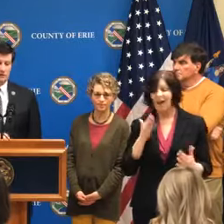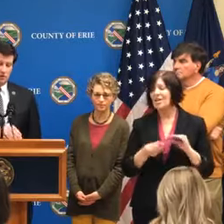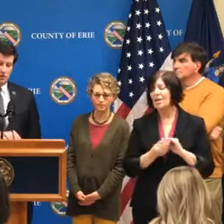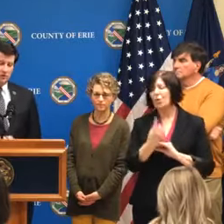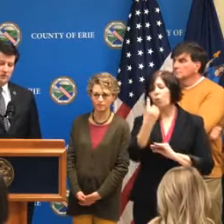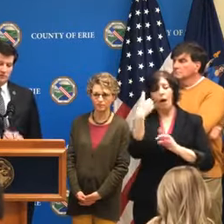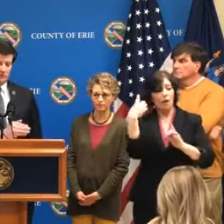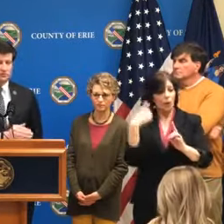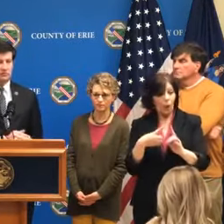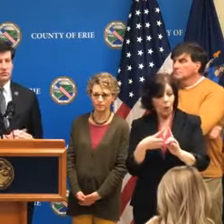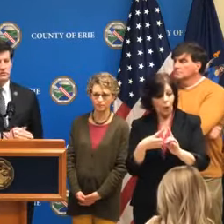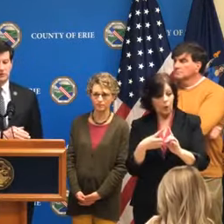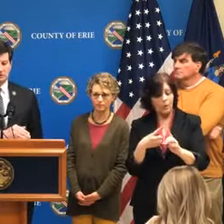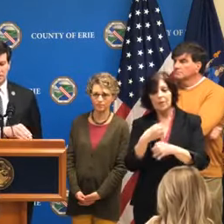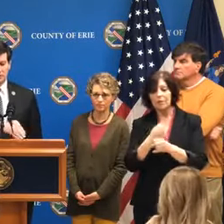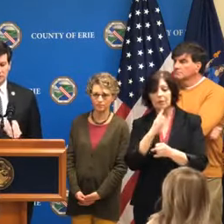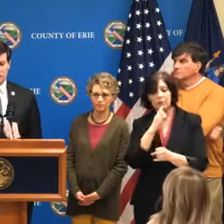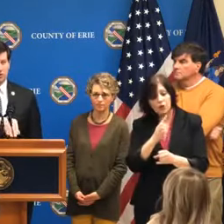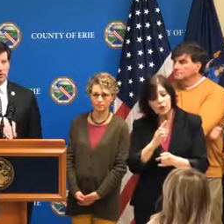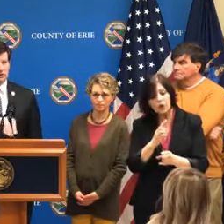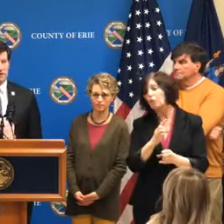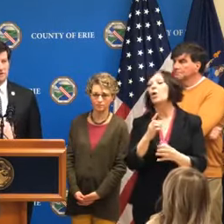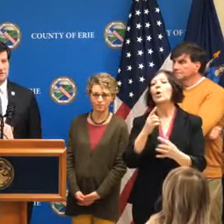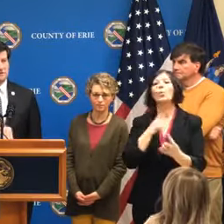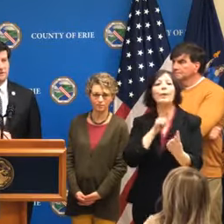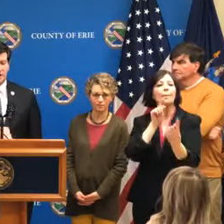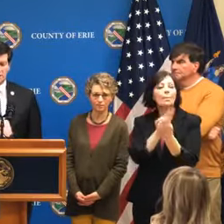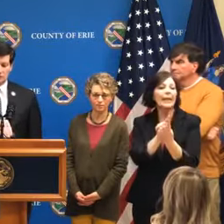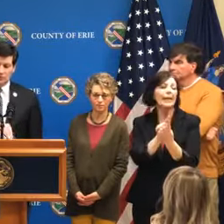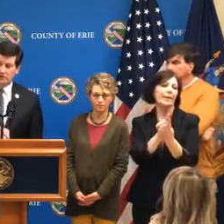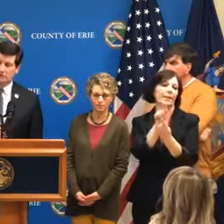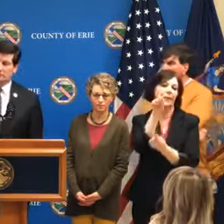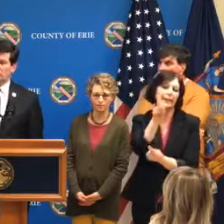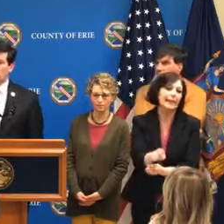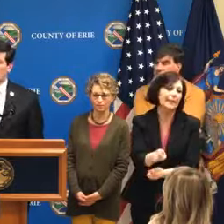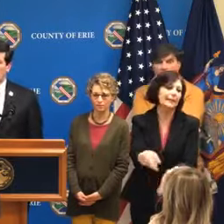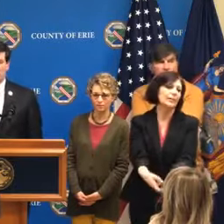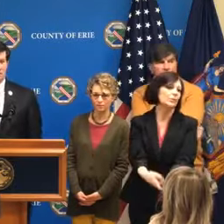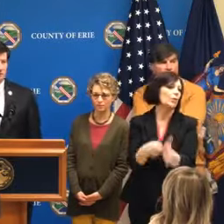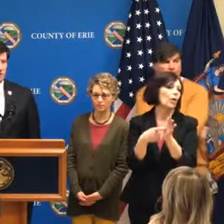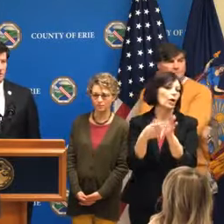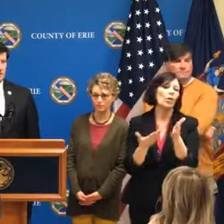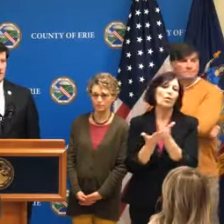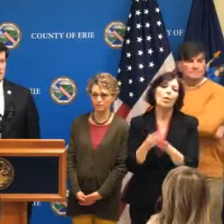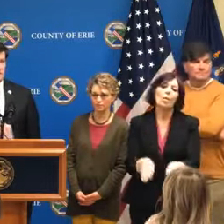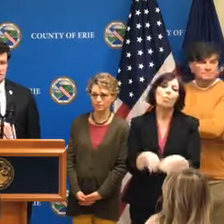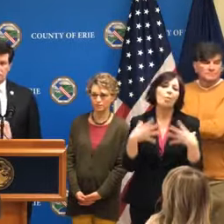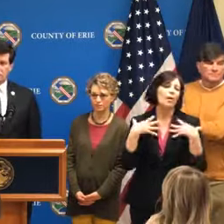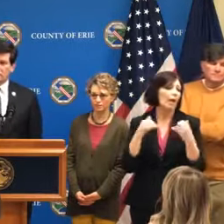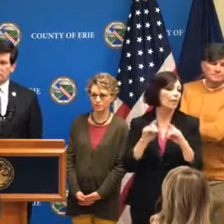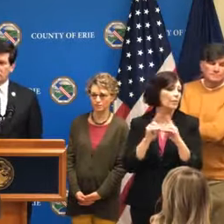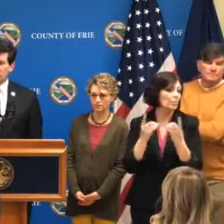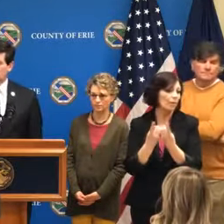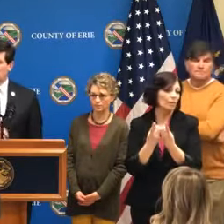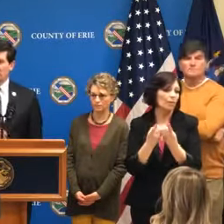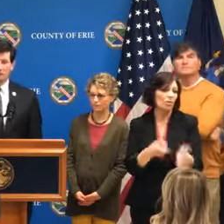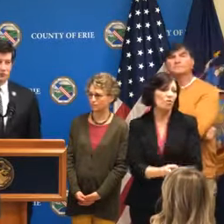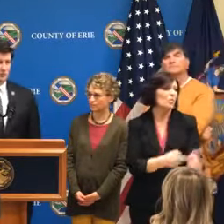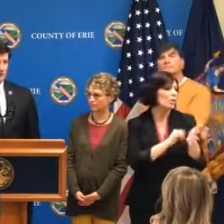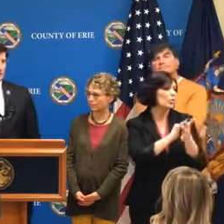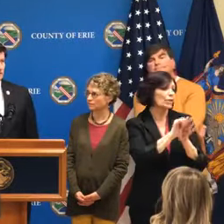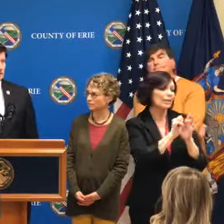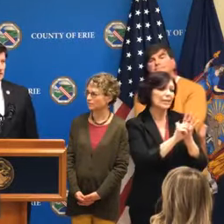one goal is to ensure that we meet the critical needs as required through our public health department, as required by New York State